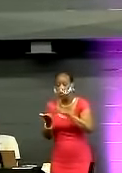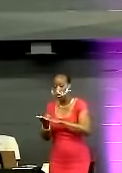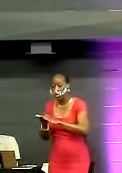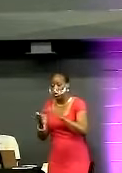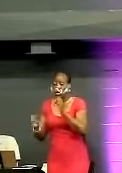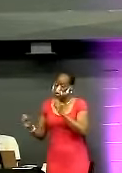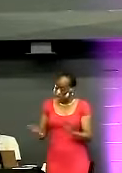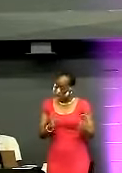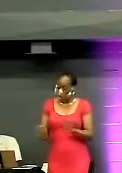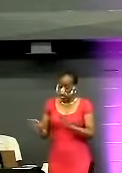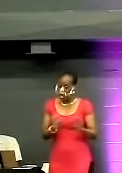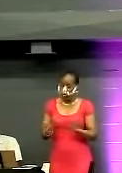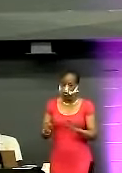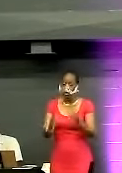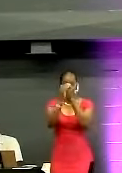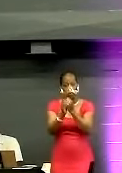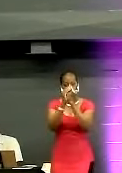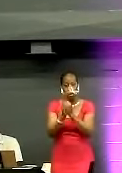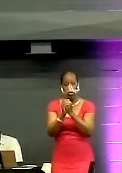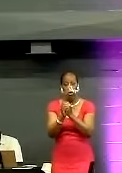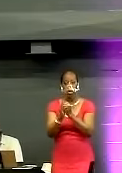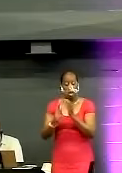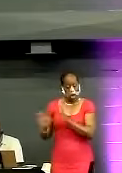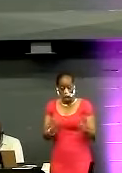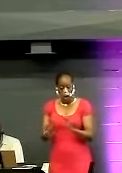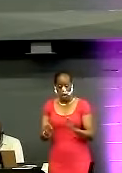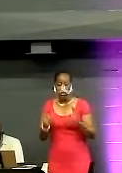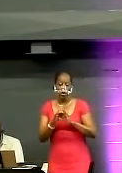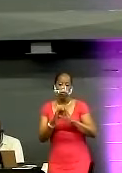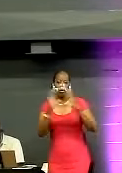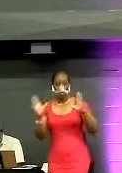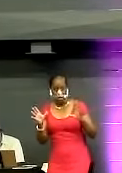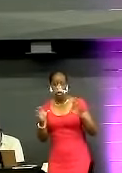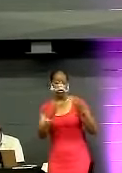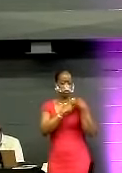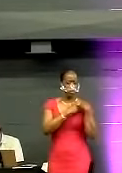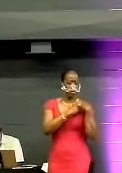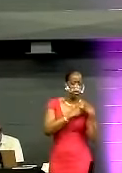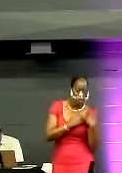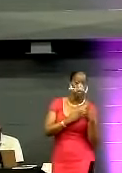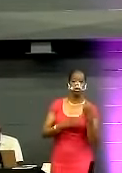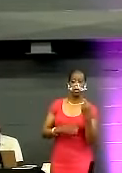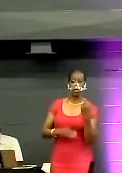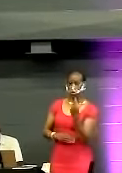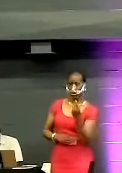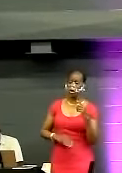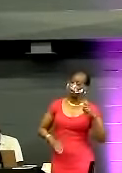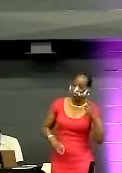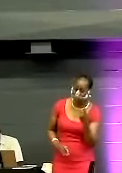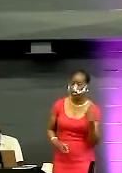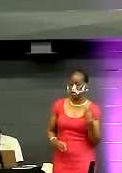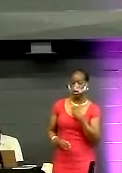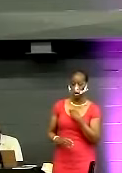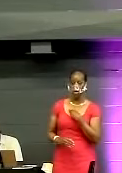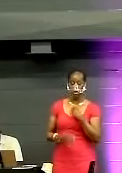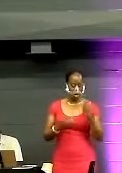an act of us releasing responsibility of someone who offended us into your hands. So God, we just give them to